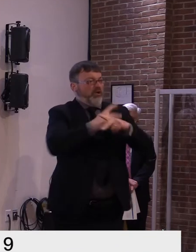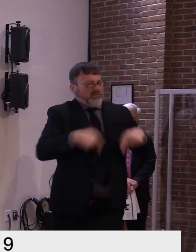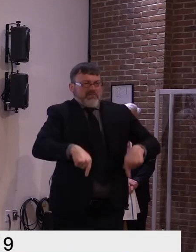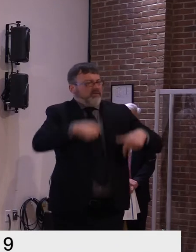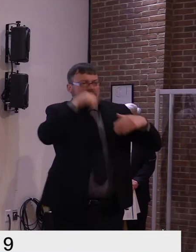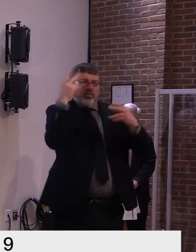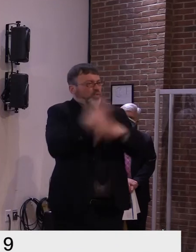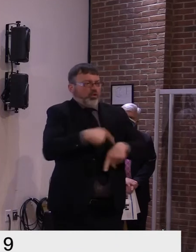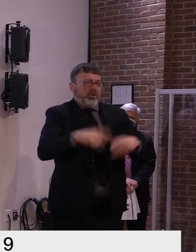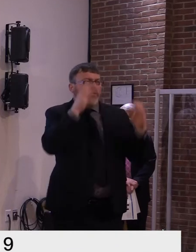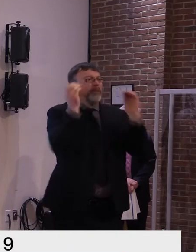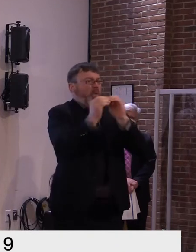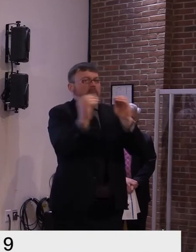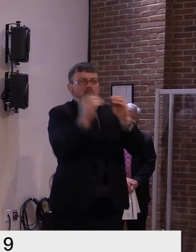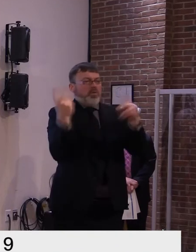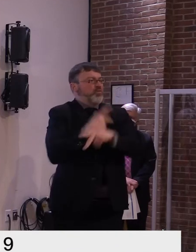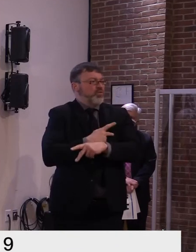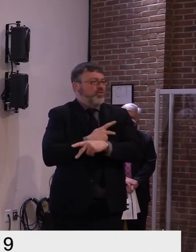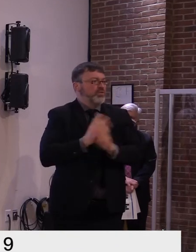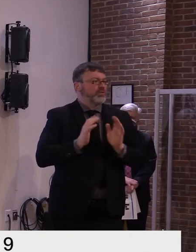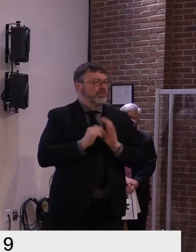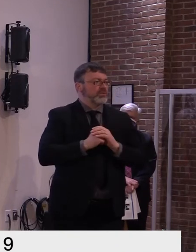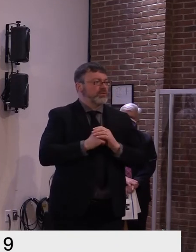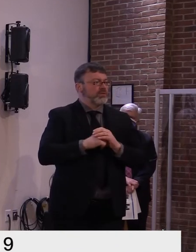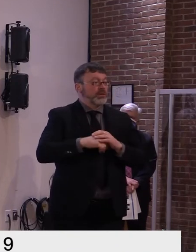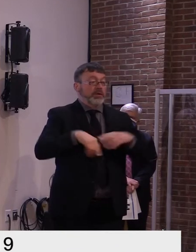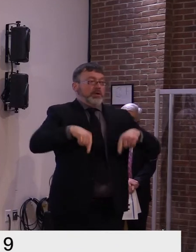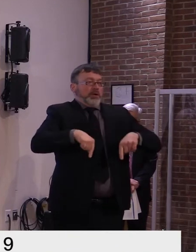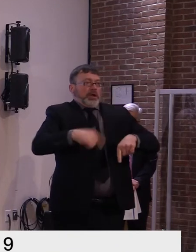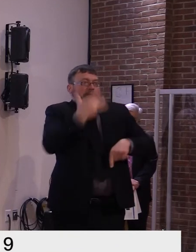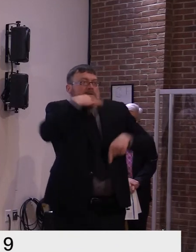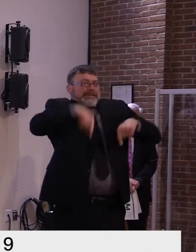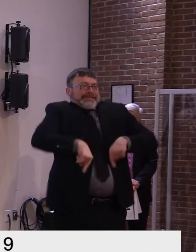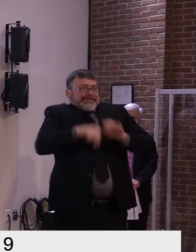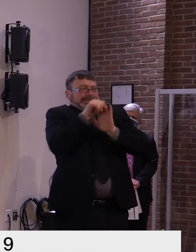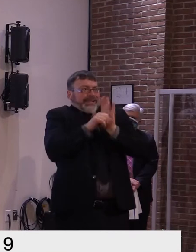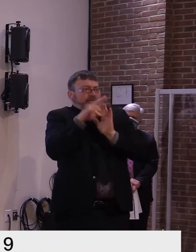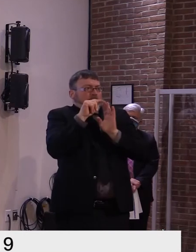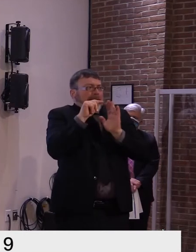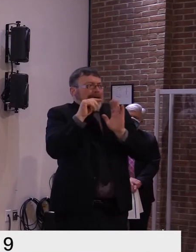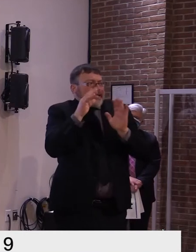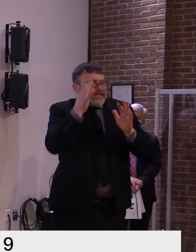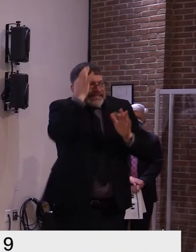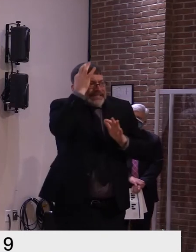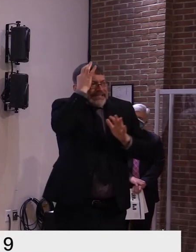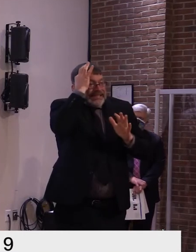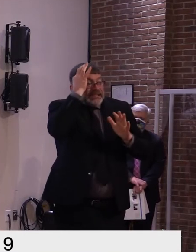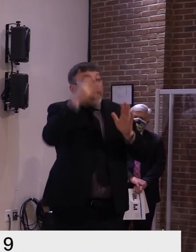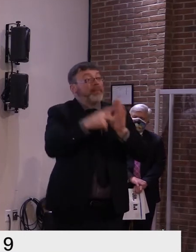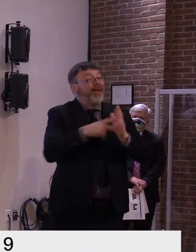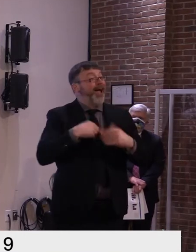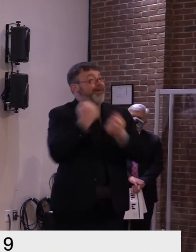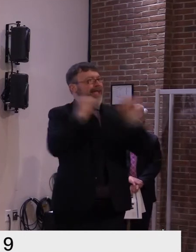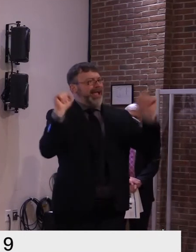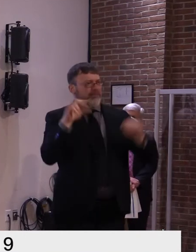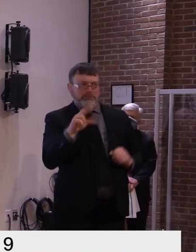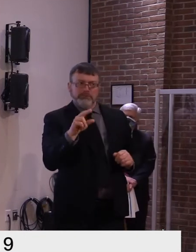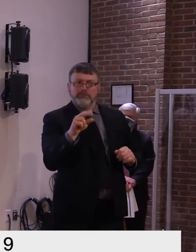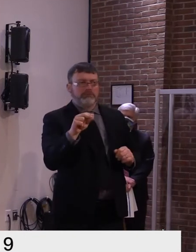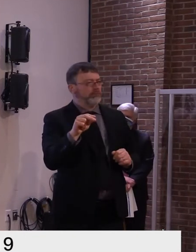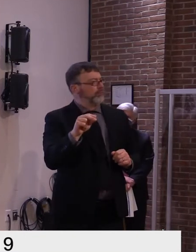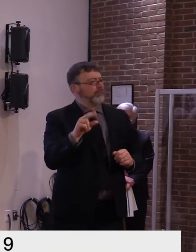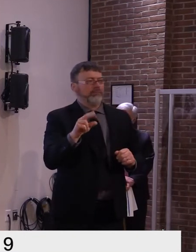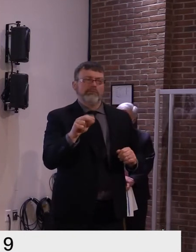and we're certainly not immune to the havoc that COVID-19 is causing in the rest of the country. We know there's more virus